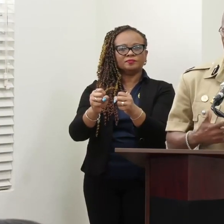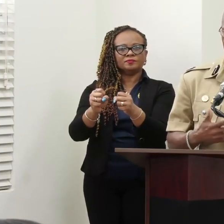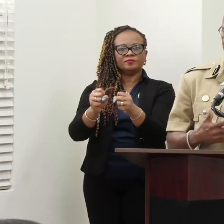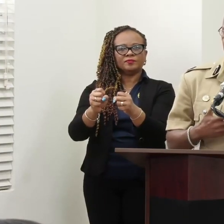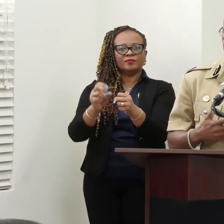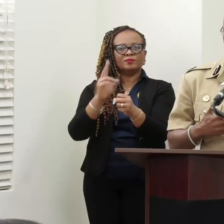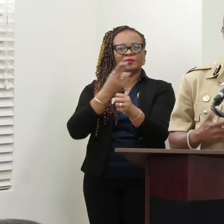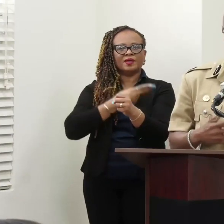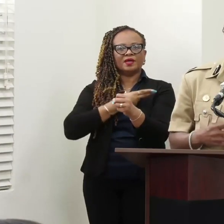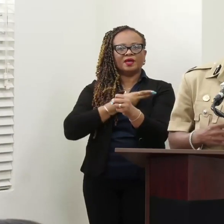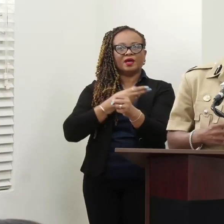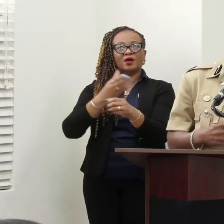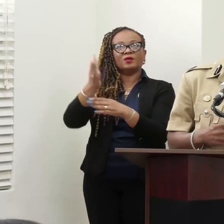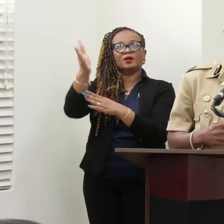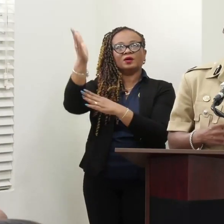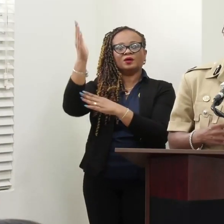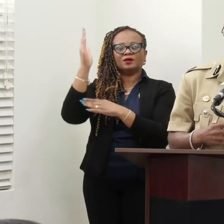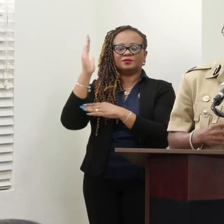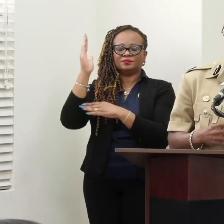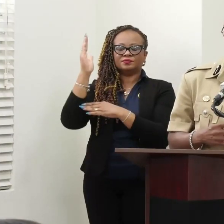May our immutable God